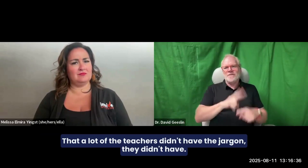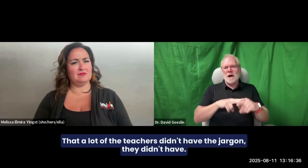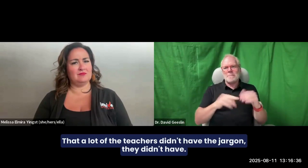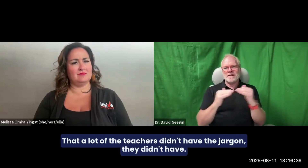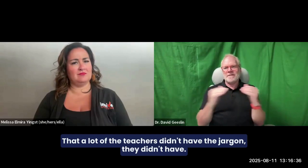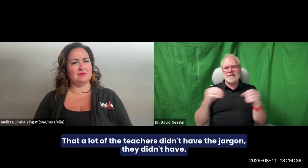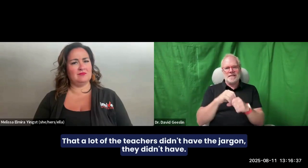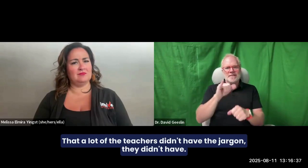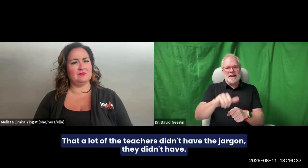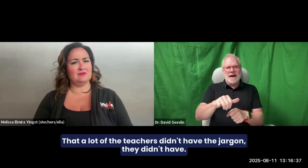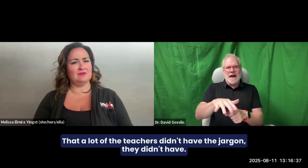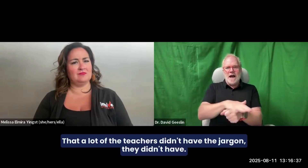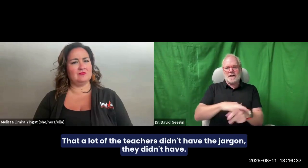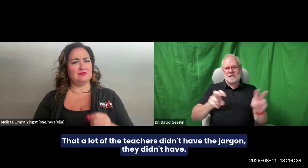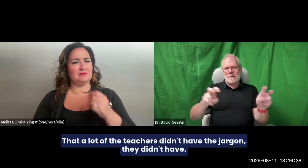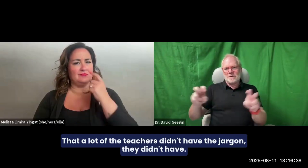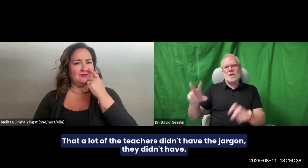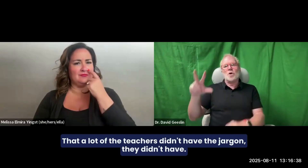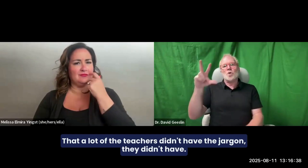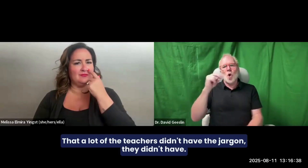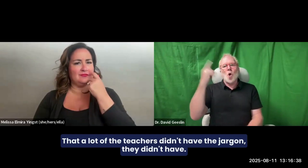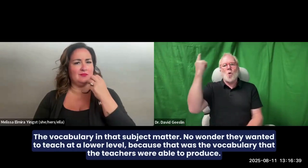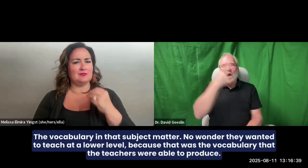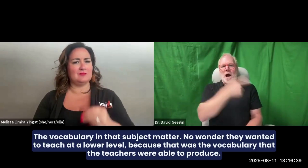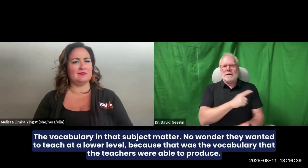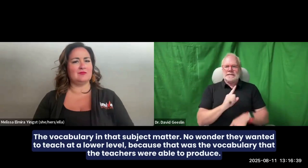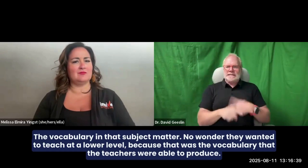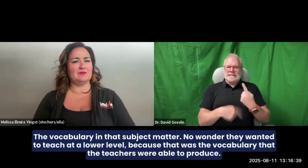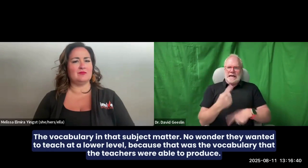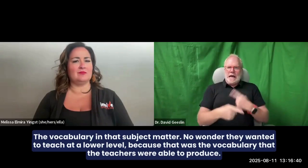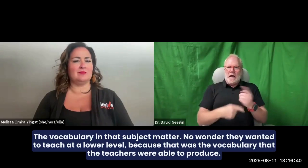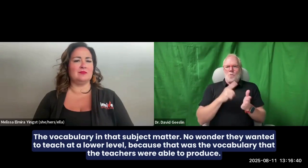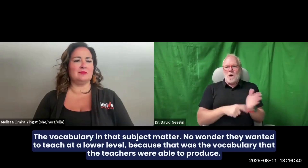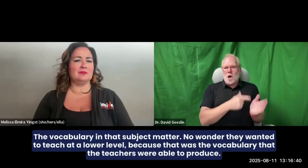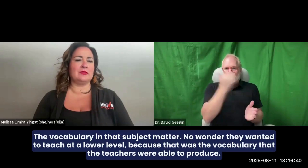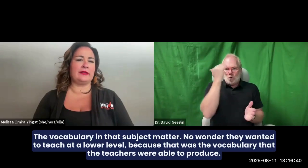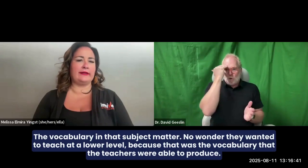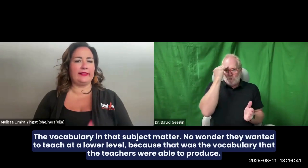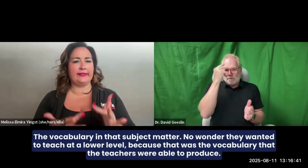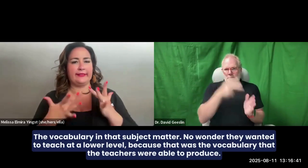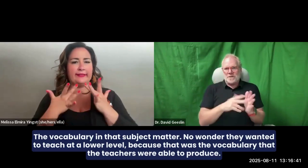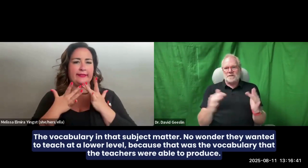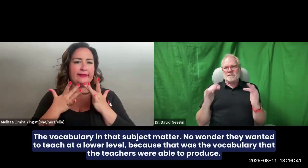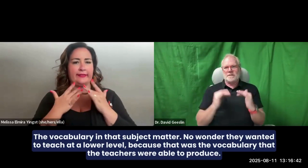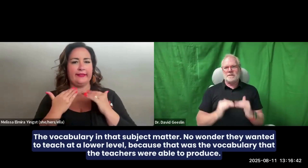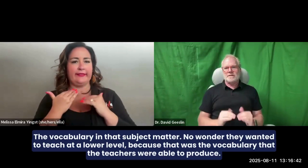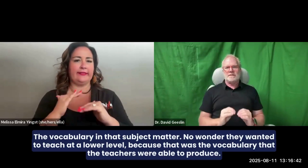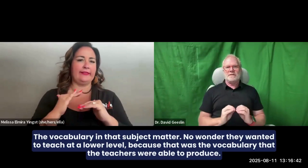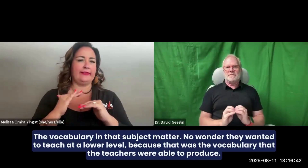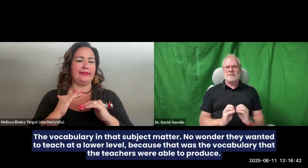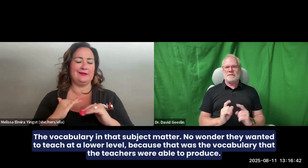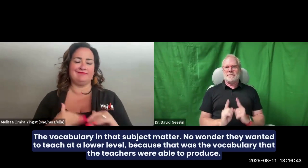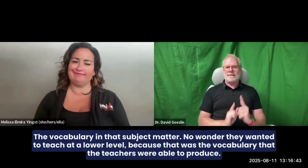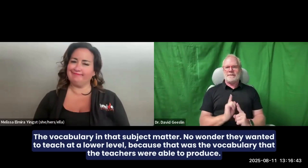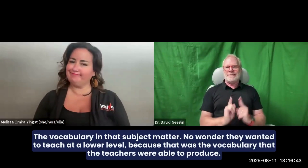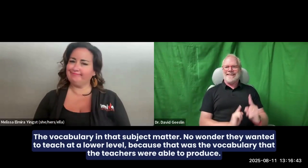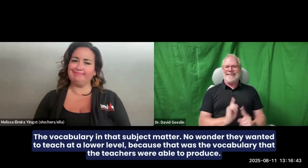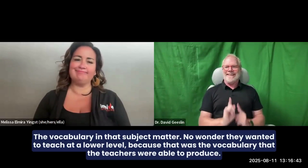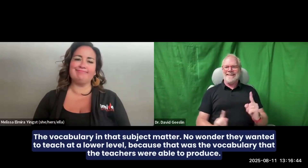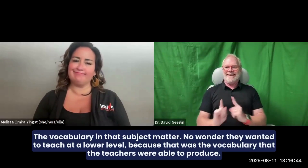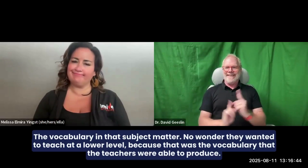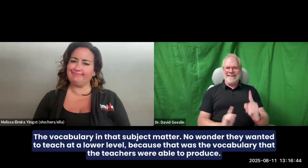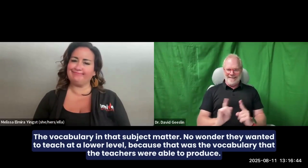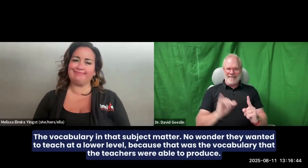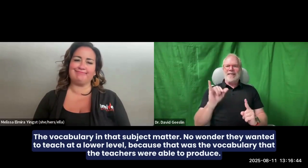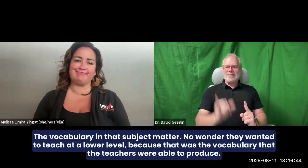realized that a lot of the teachers didn't have the jargon, they didn't have the vocabulary in that subject matter. No wonder